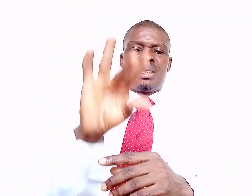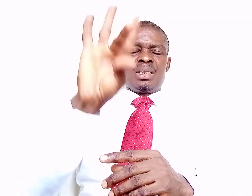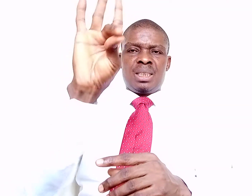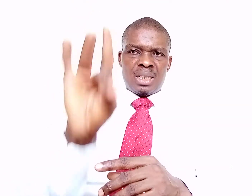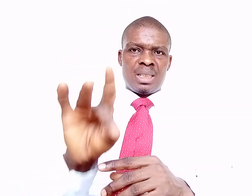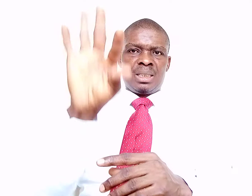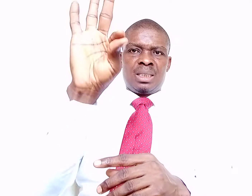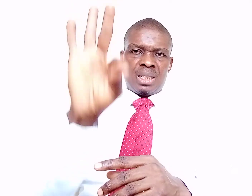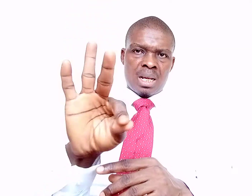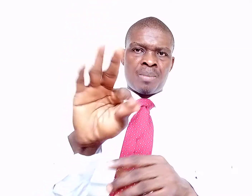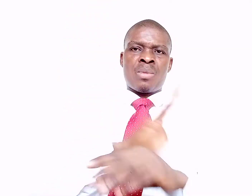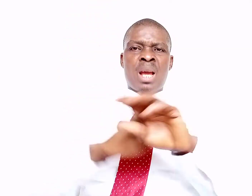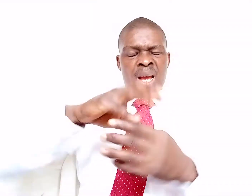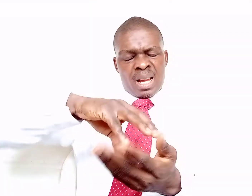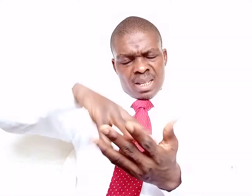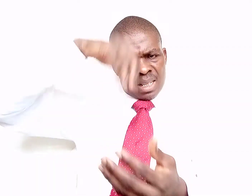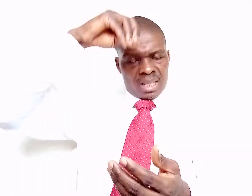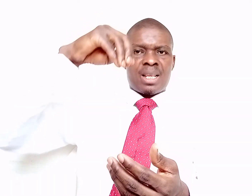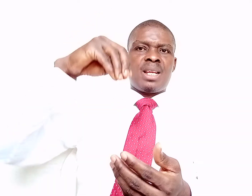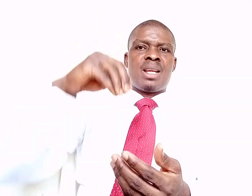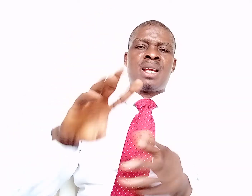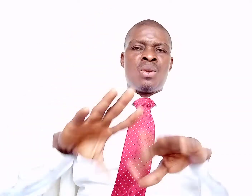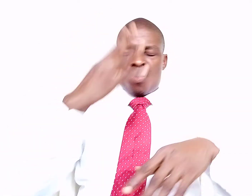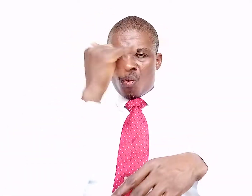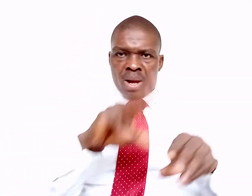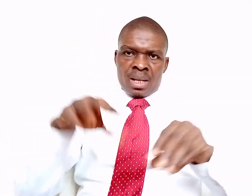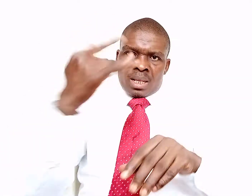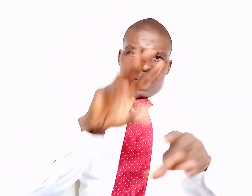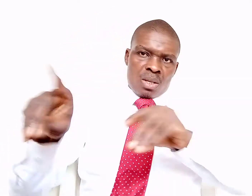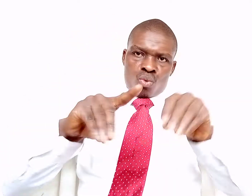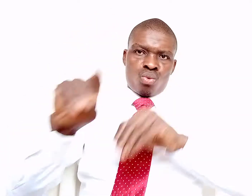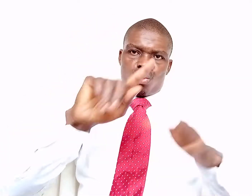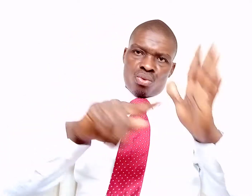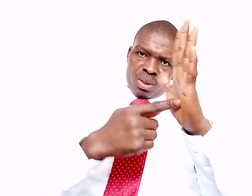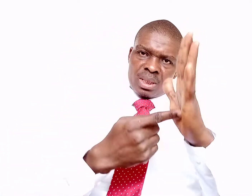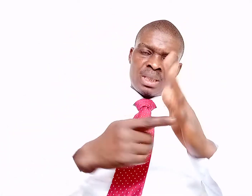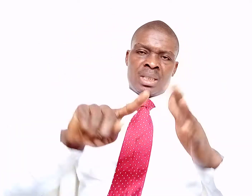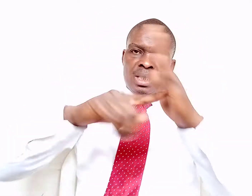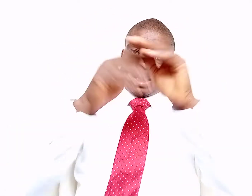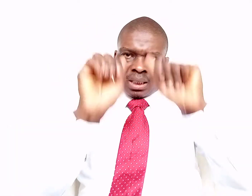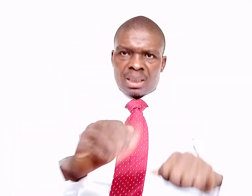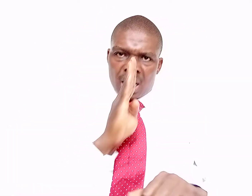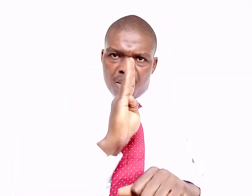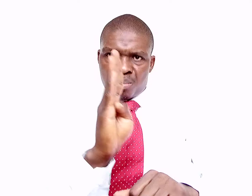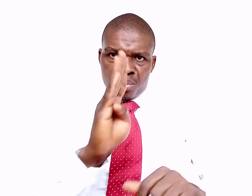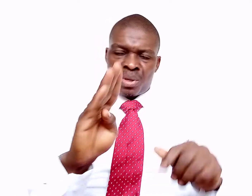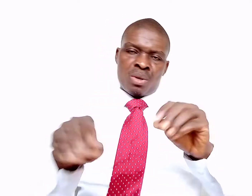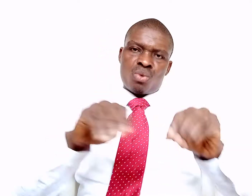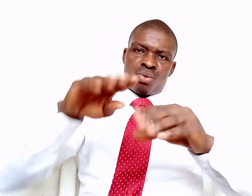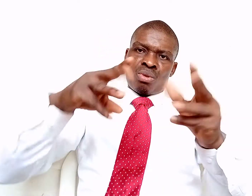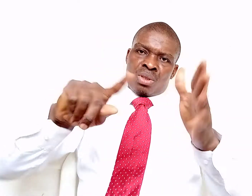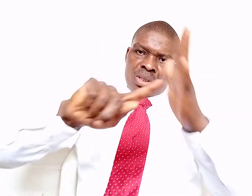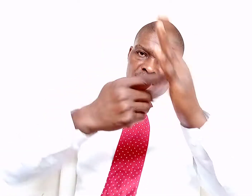I later learned why they do this. This can be improved this way. The